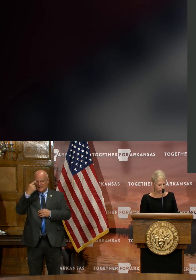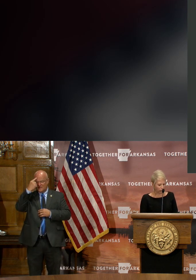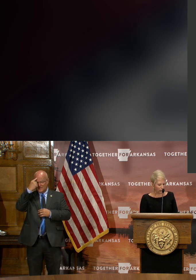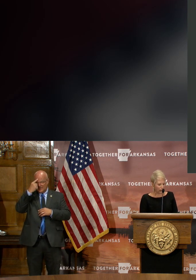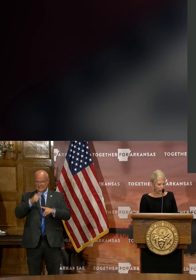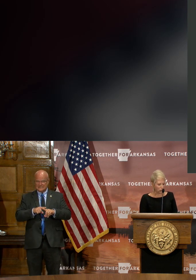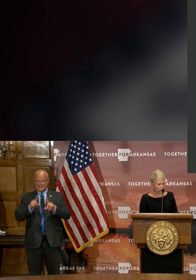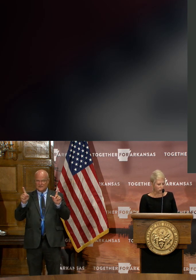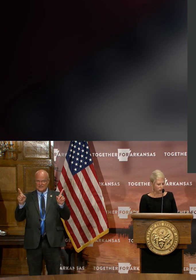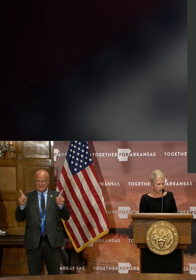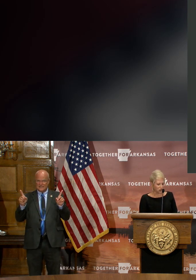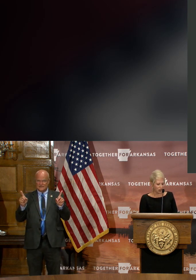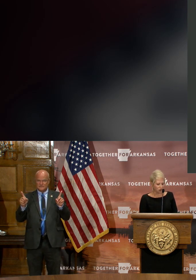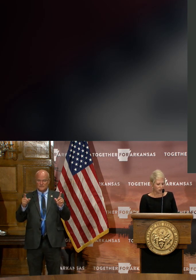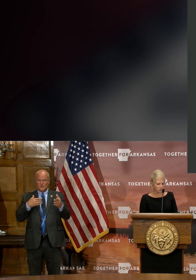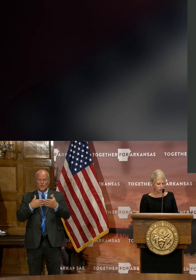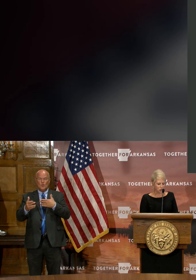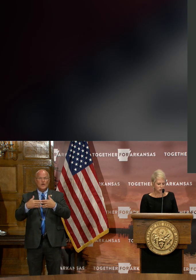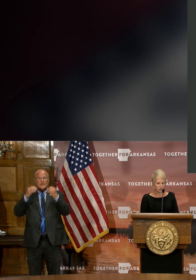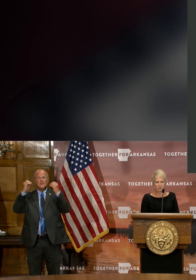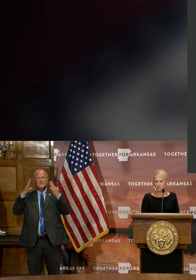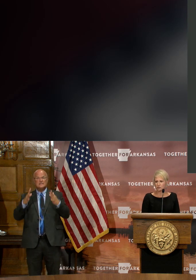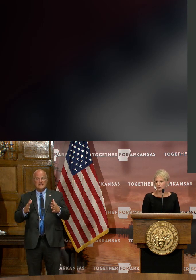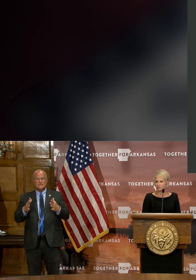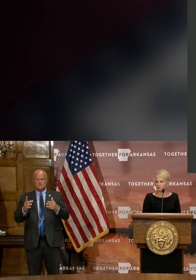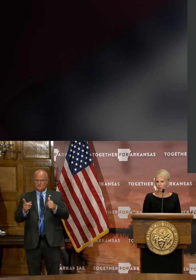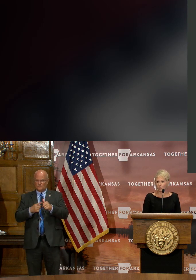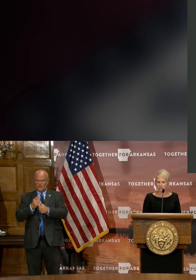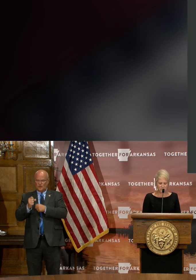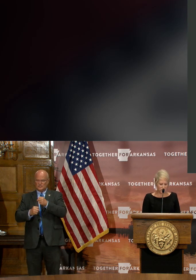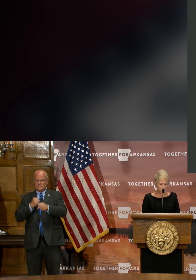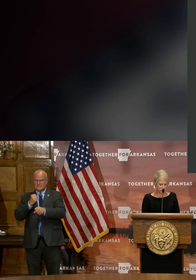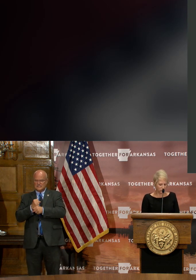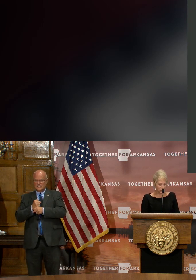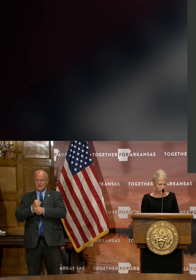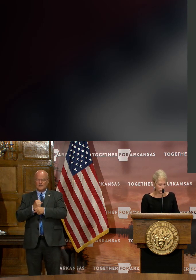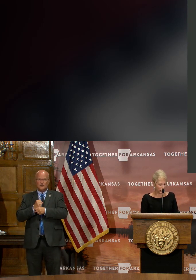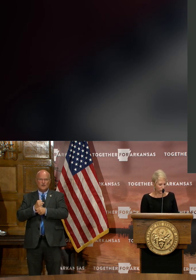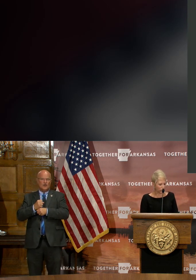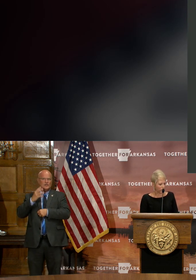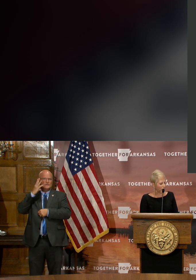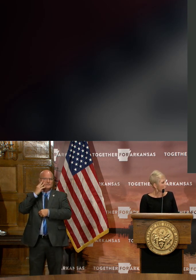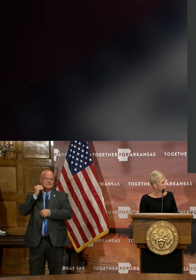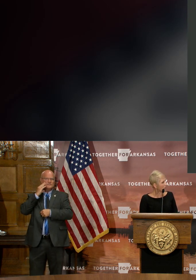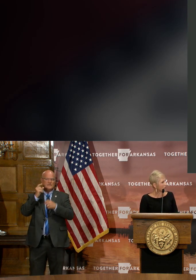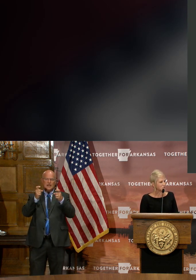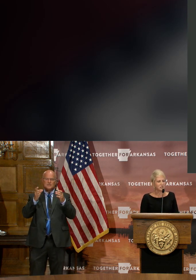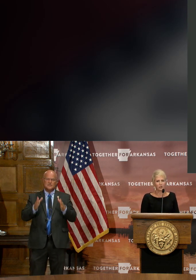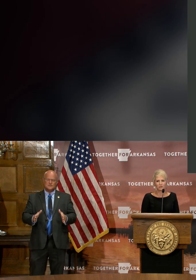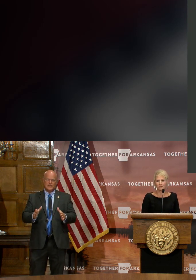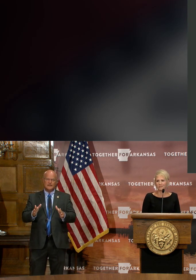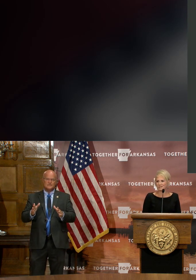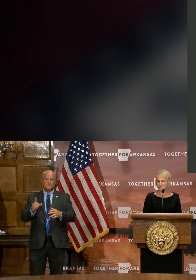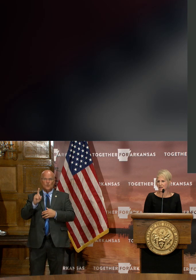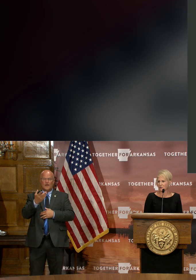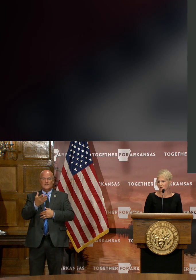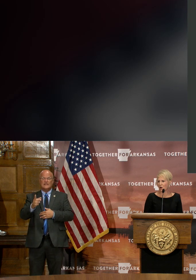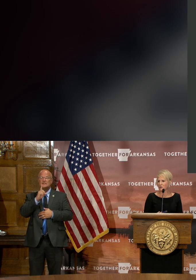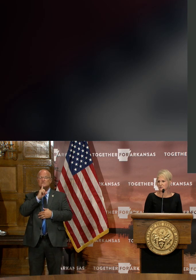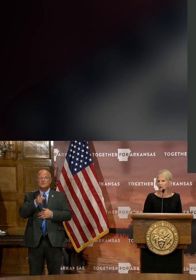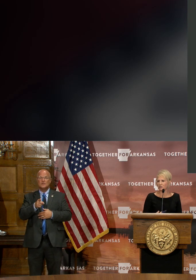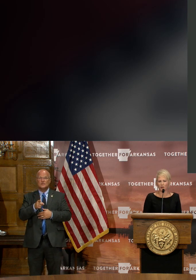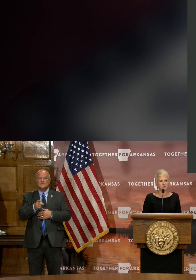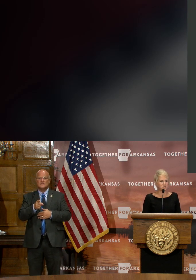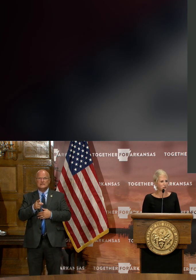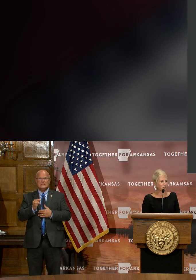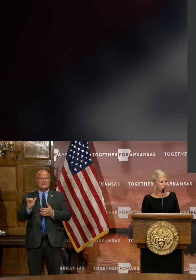differently. And whether an educator is a first-year teacher or a seasoned administrator, one thing is certain, this is